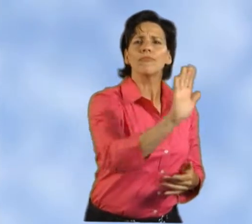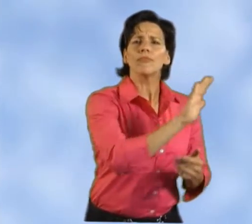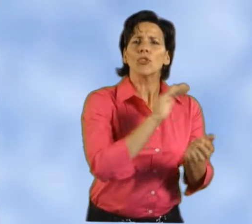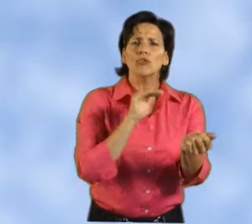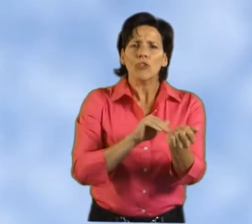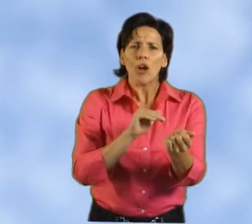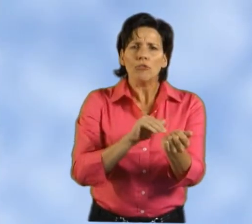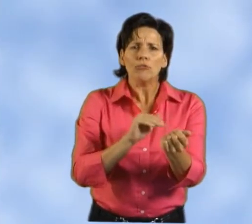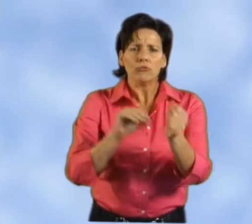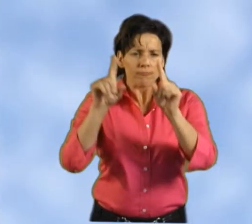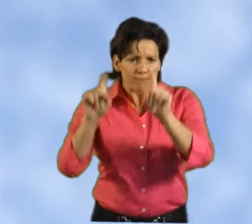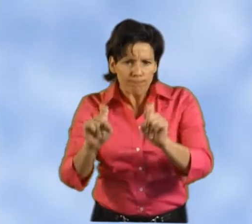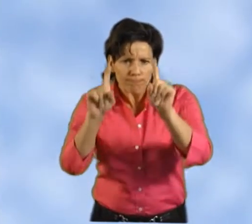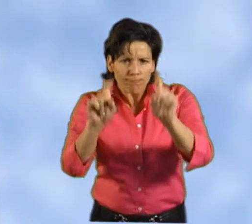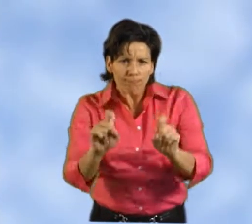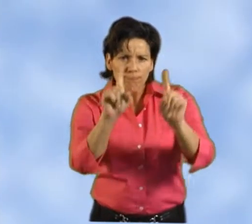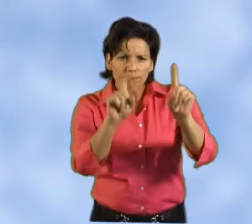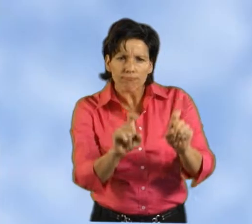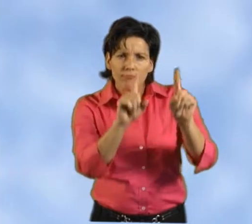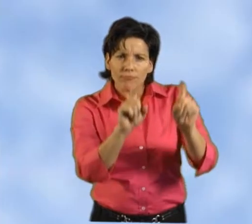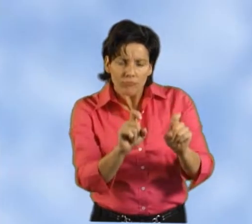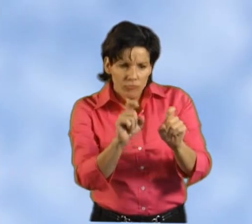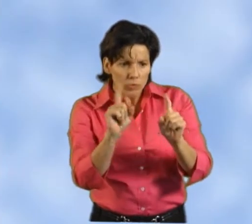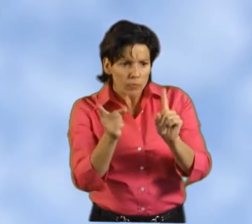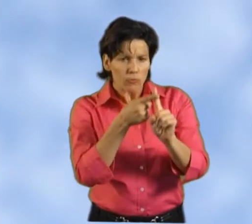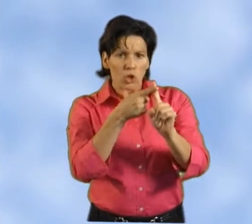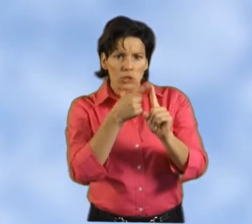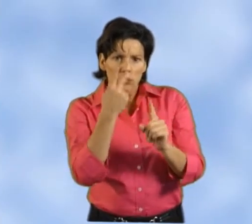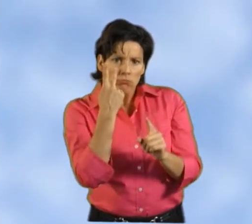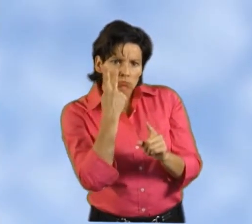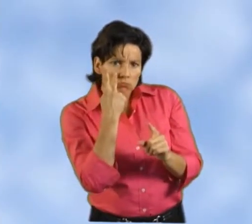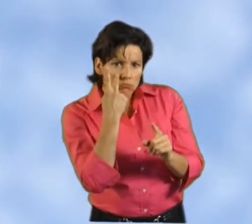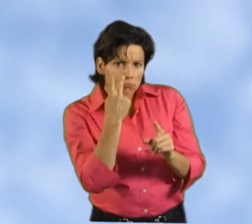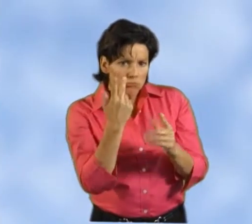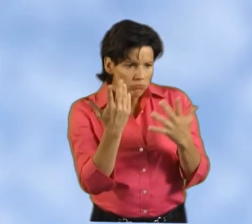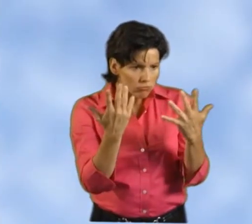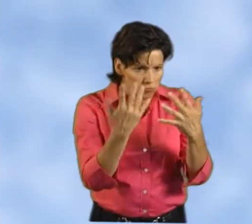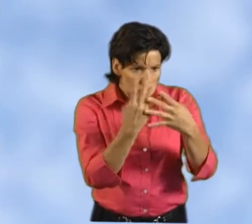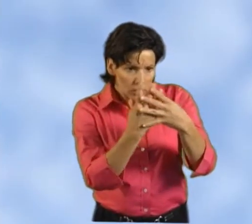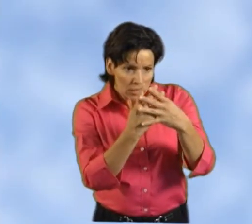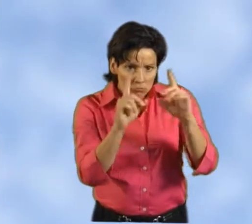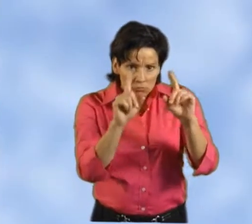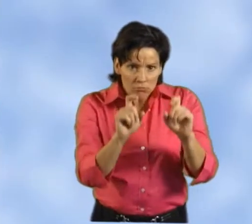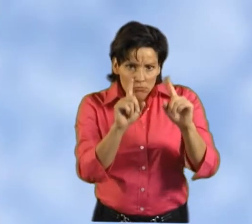and has a resource section at the end.